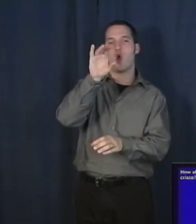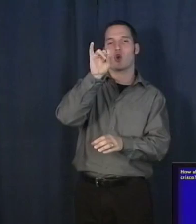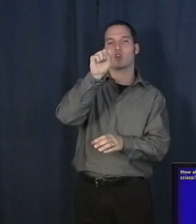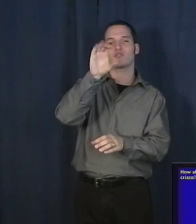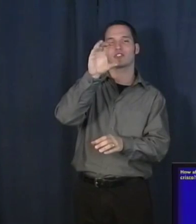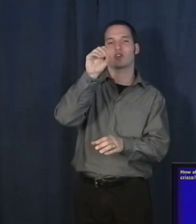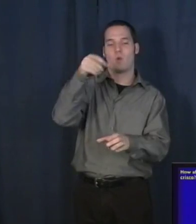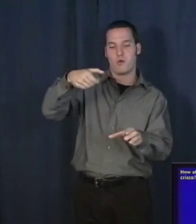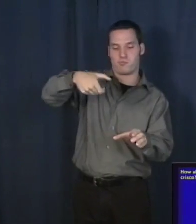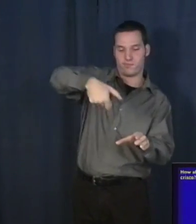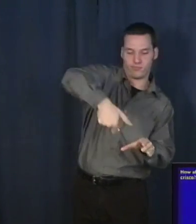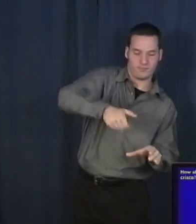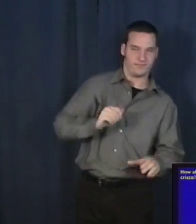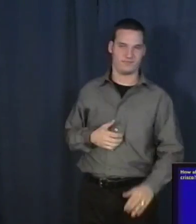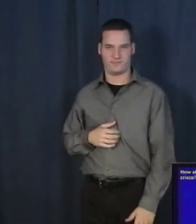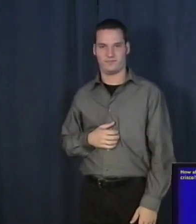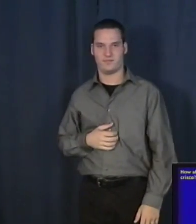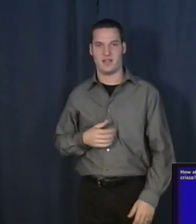cup of Crisco.